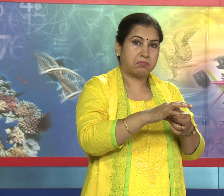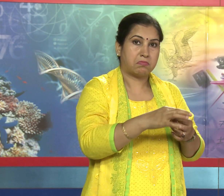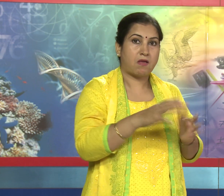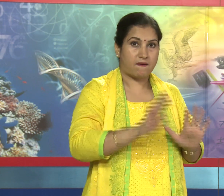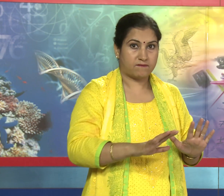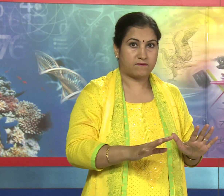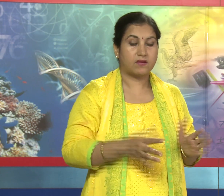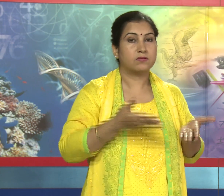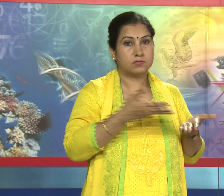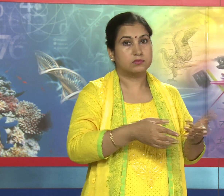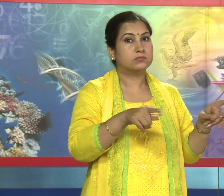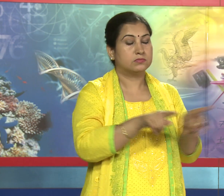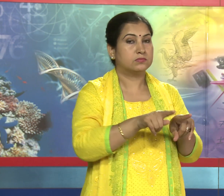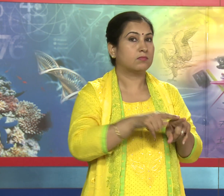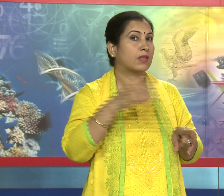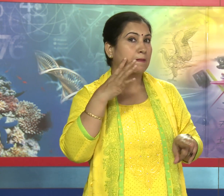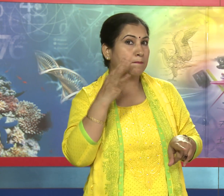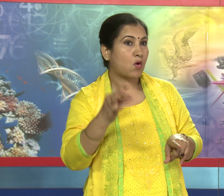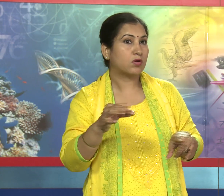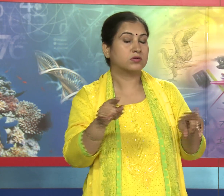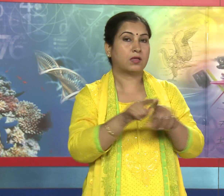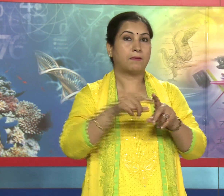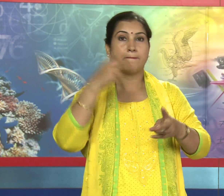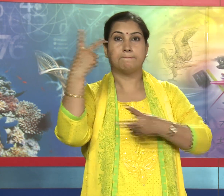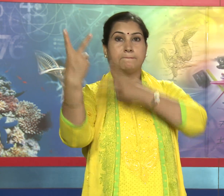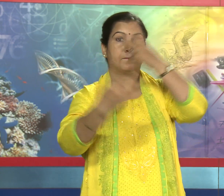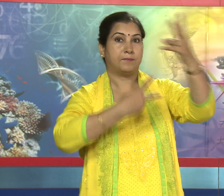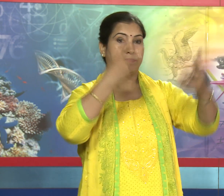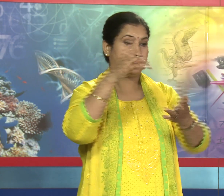These are also important tourist attractions for activities.